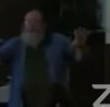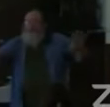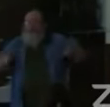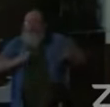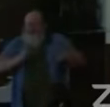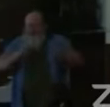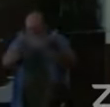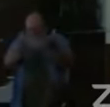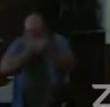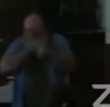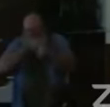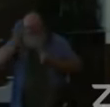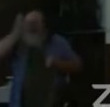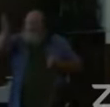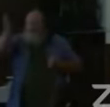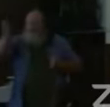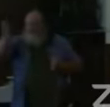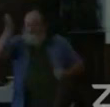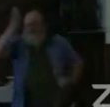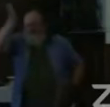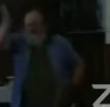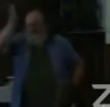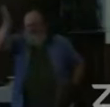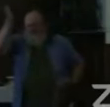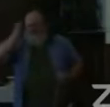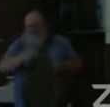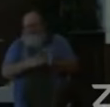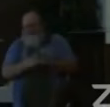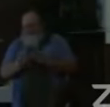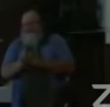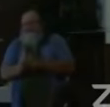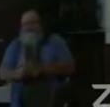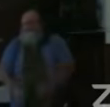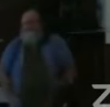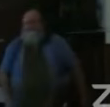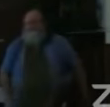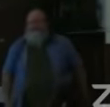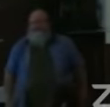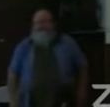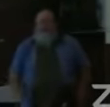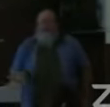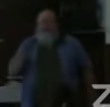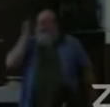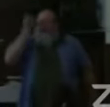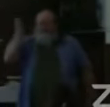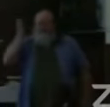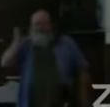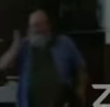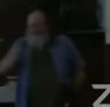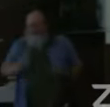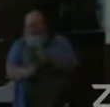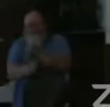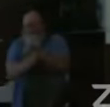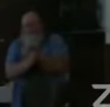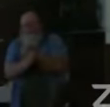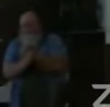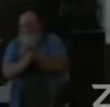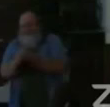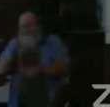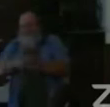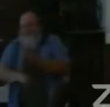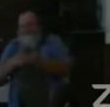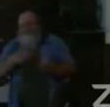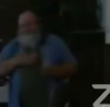that in that symbol of release to you, Lord, I pray that you would just work a miracle. Holy Spirit, I pray you would work a